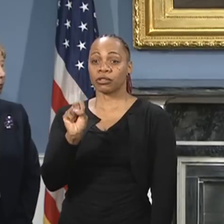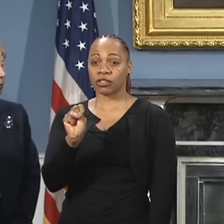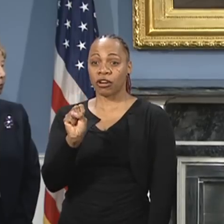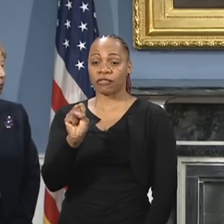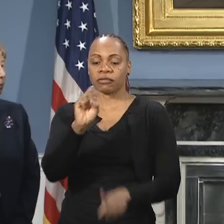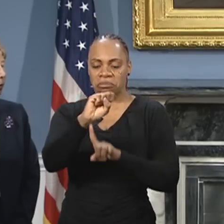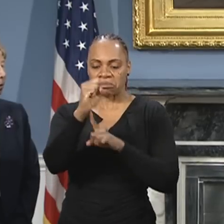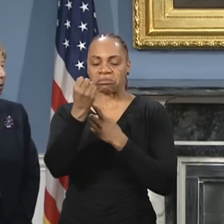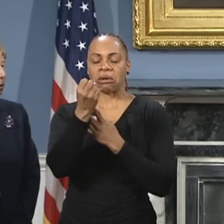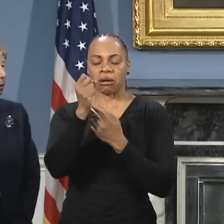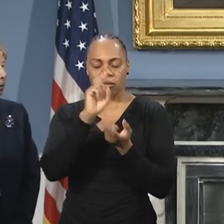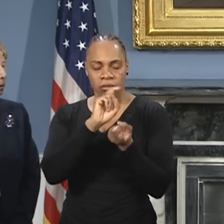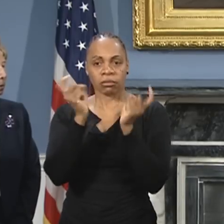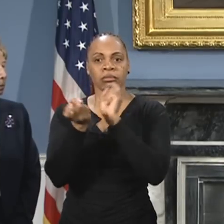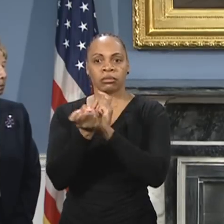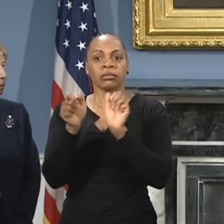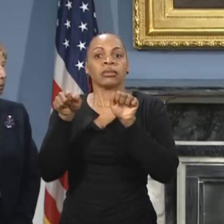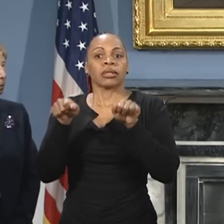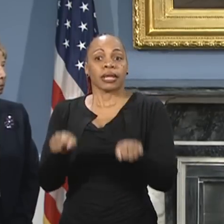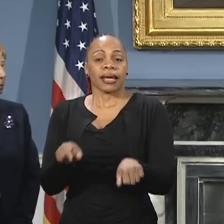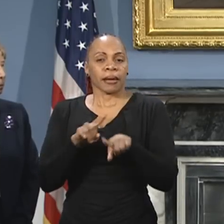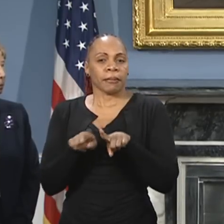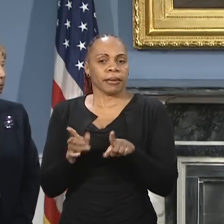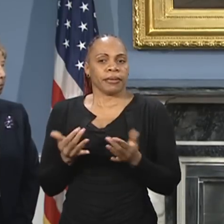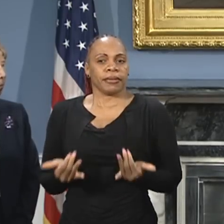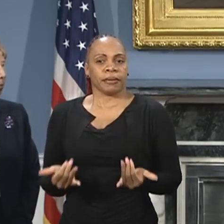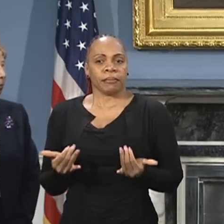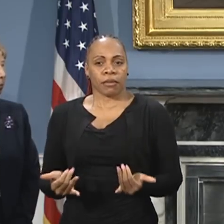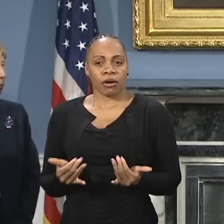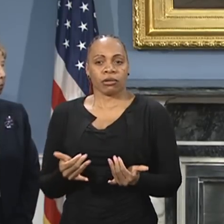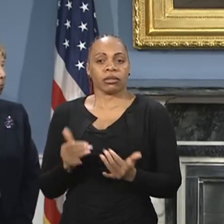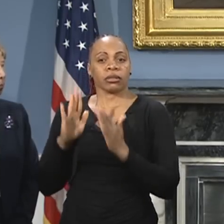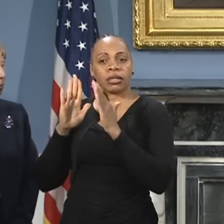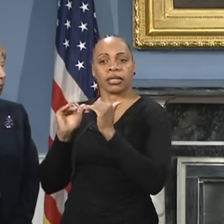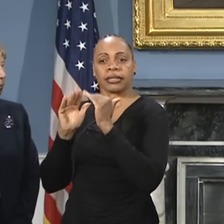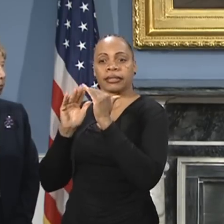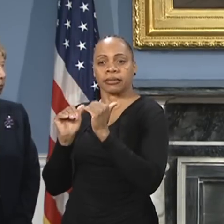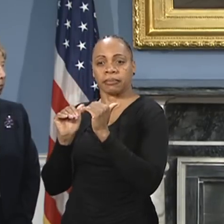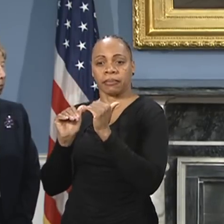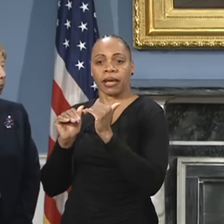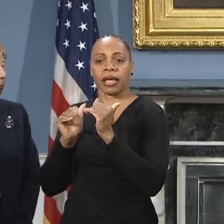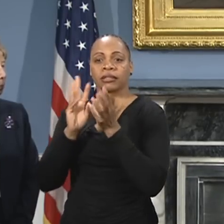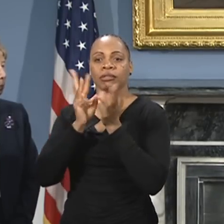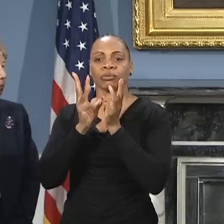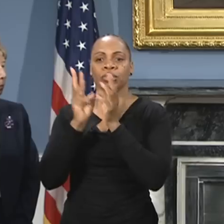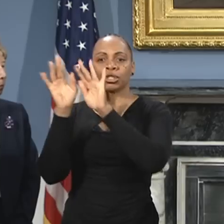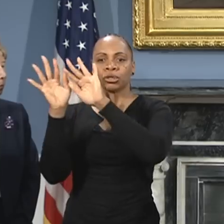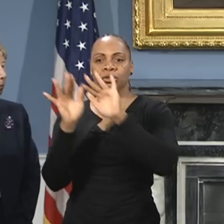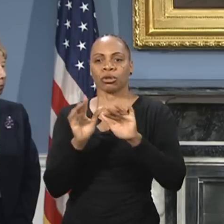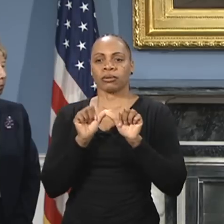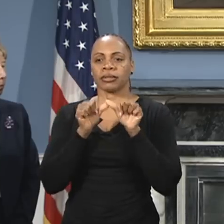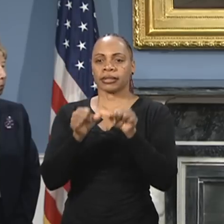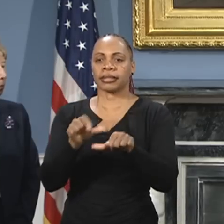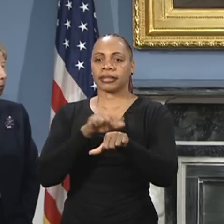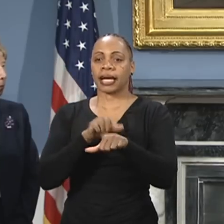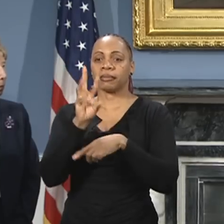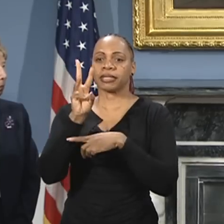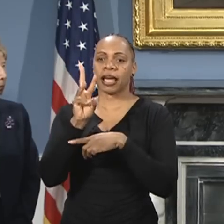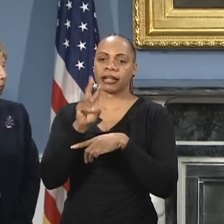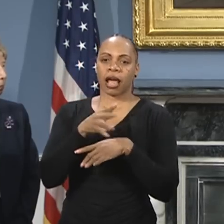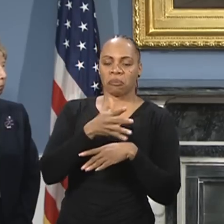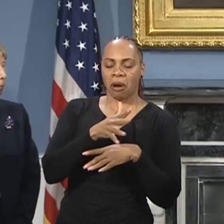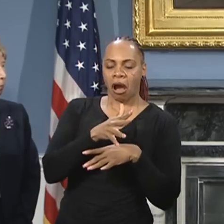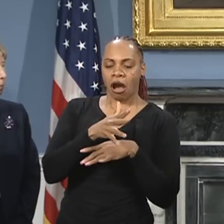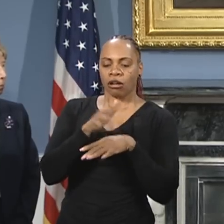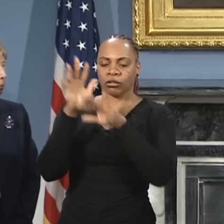at this moment, we expect the winter storm warning to continue to 7 p.m. Moderate to heavy snow will continue